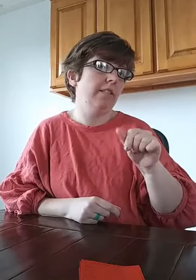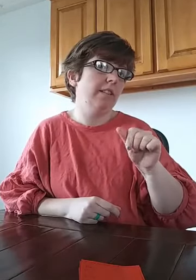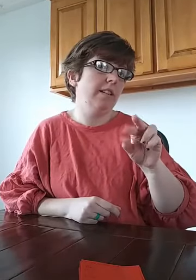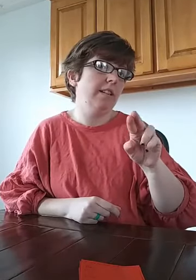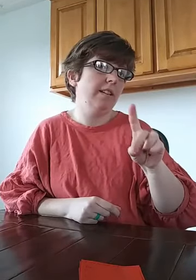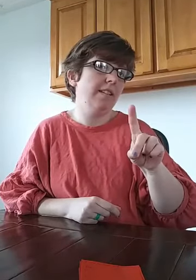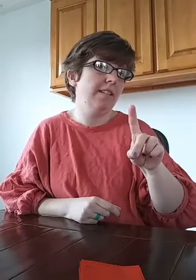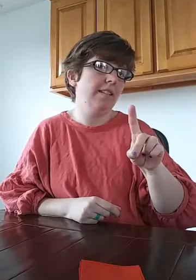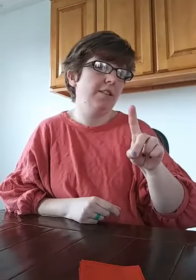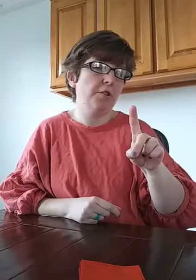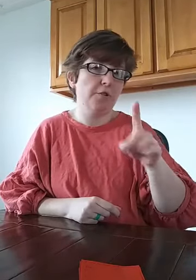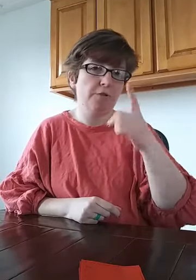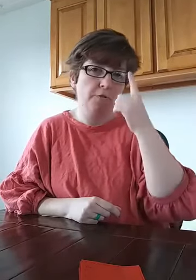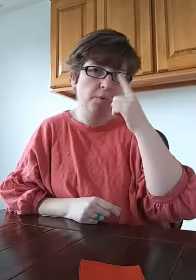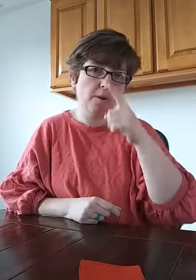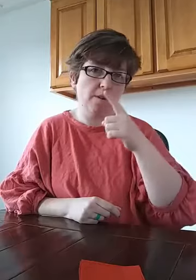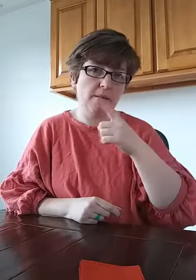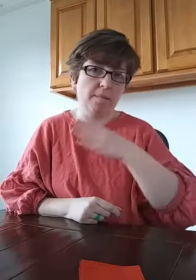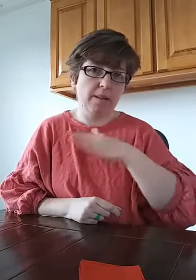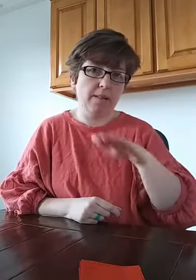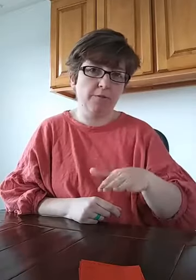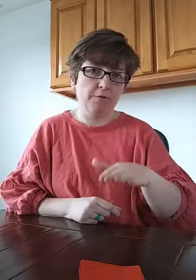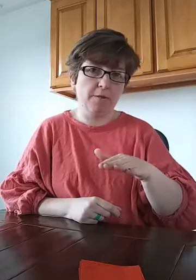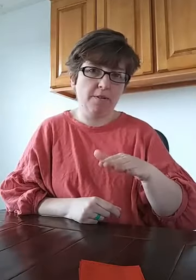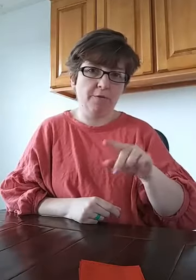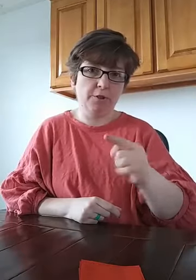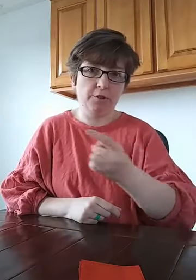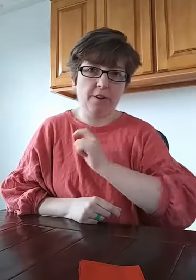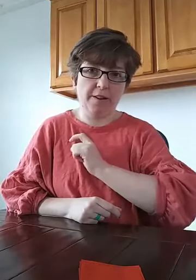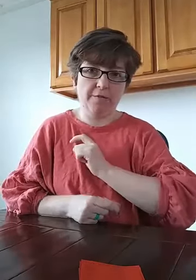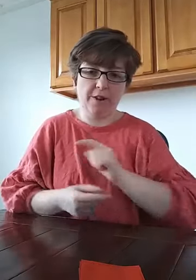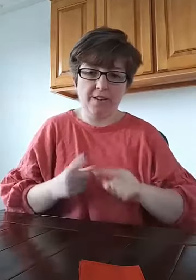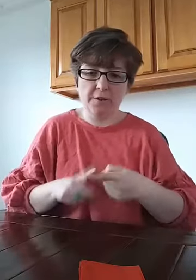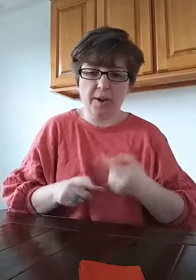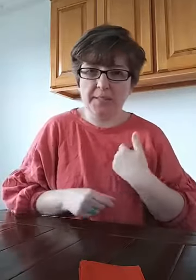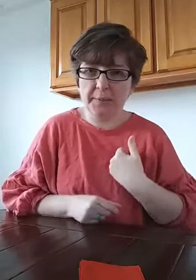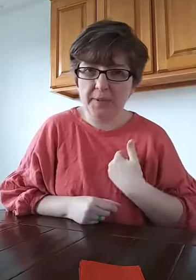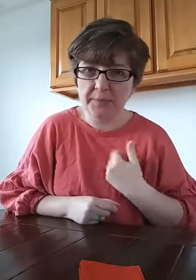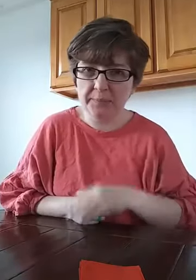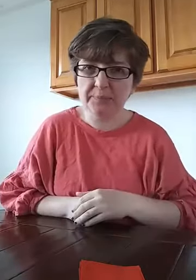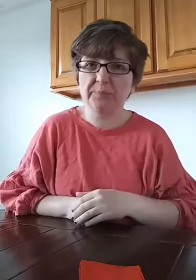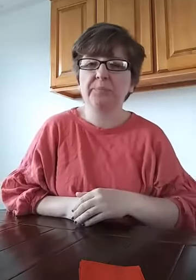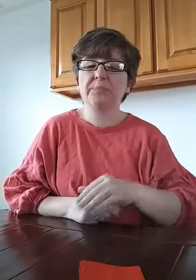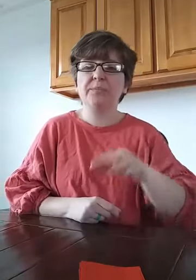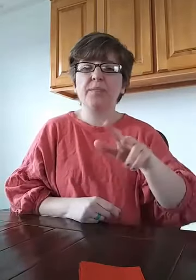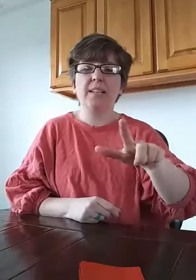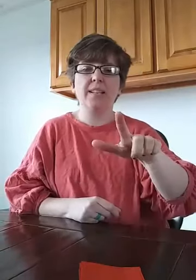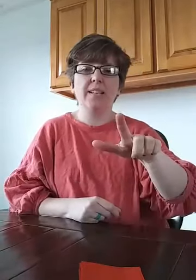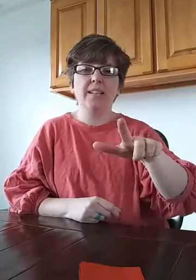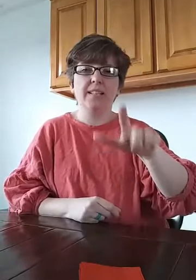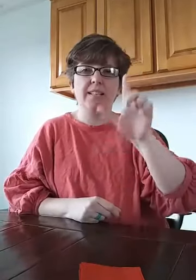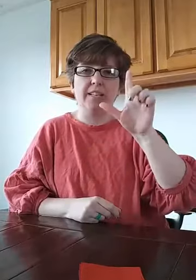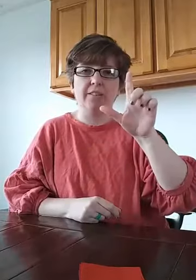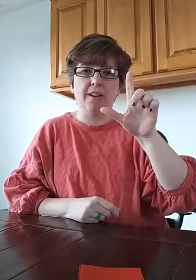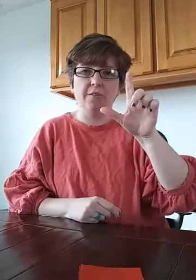for my little first-grade friend who has one take your L